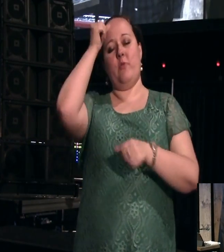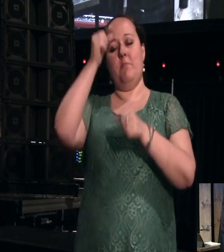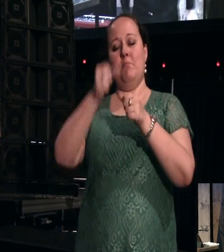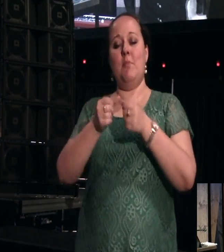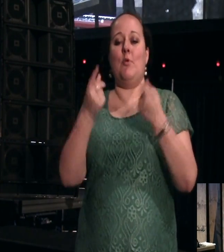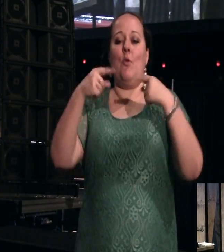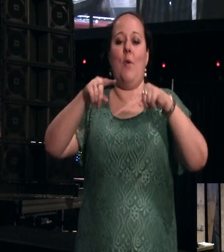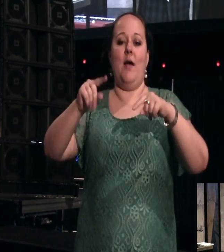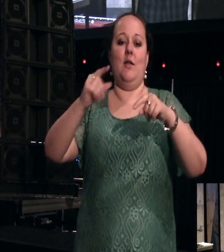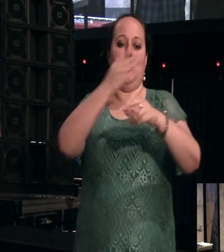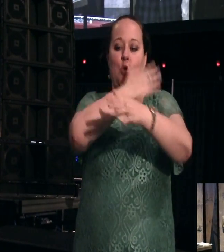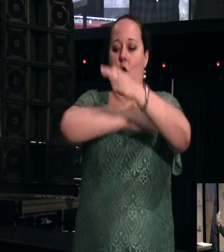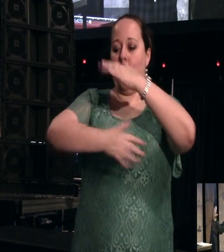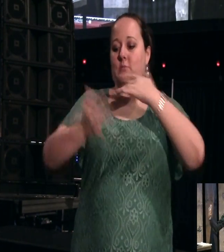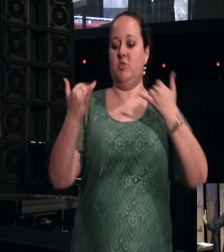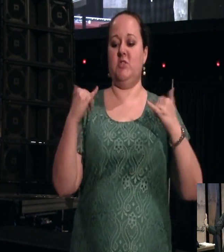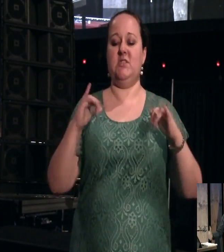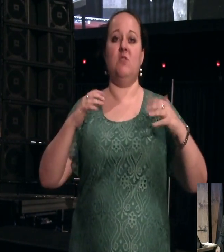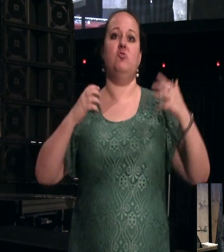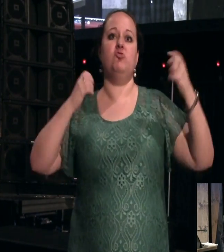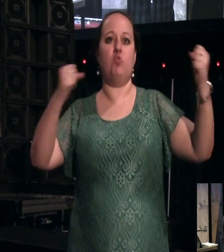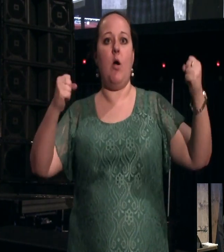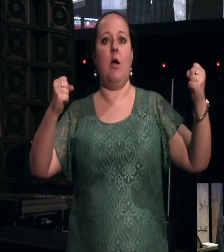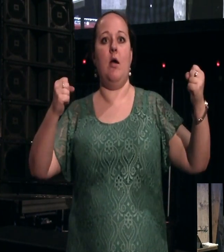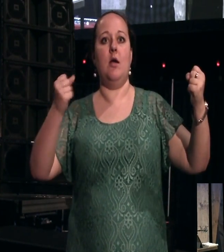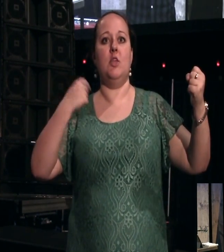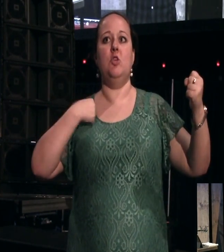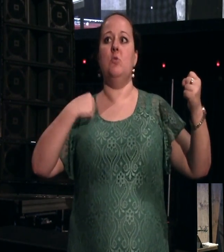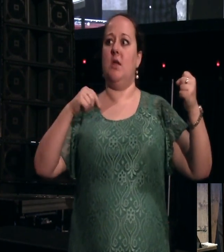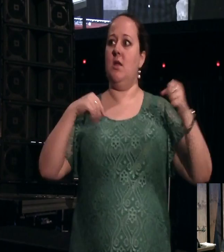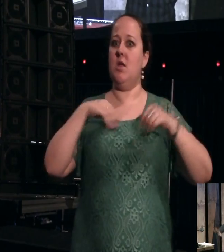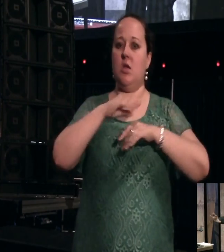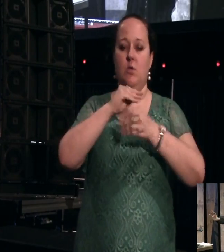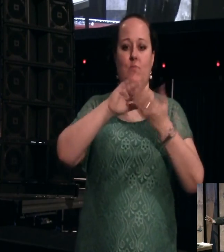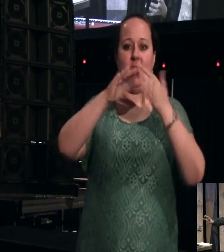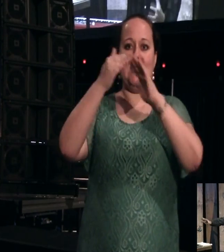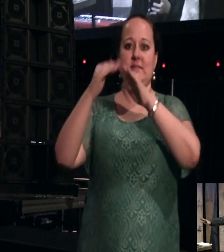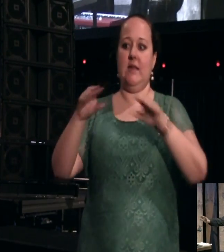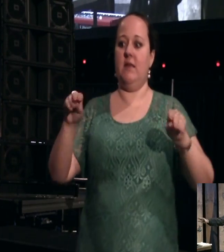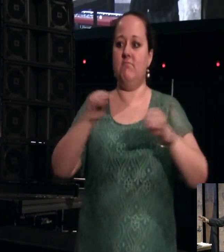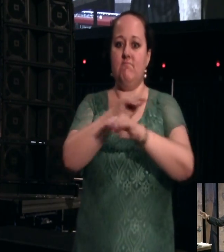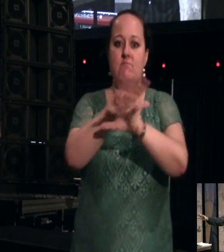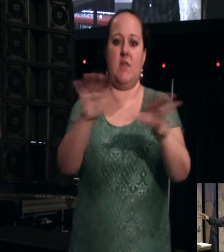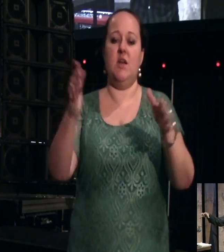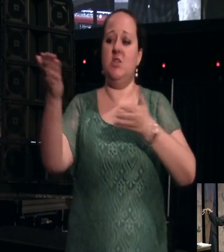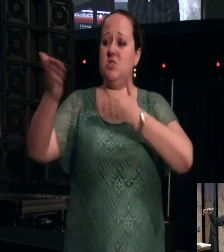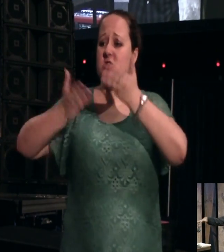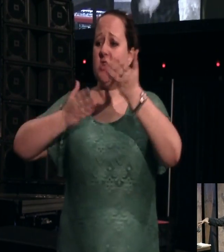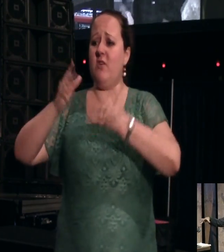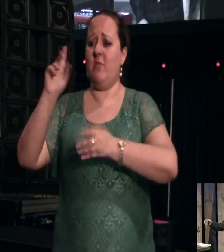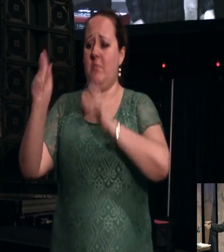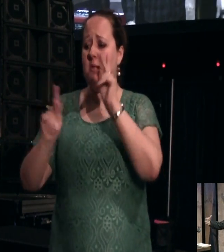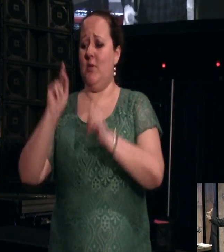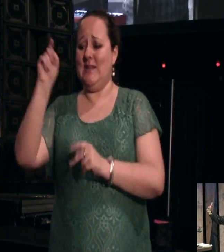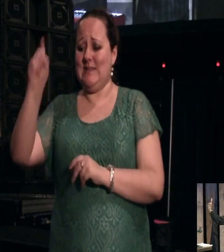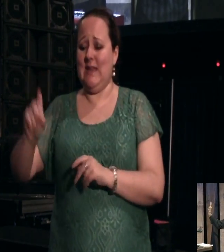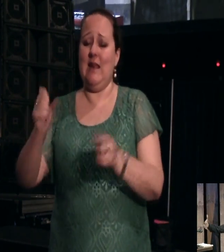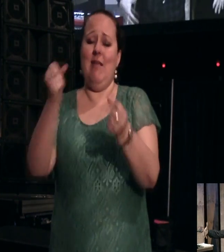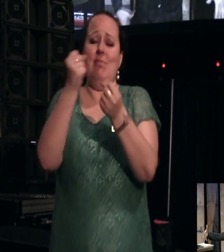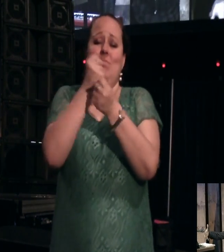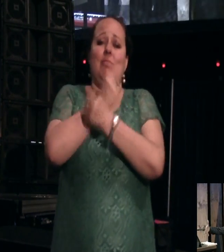now. Remember God now while your arms are still strong, so you can go out into our city and you